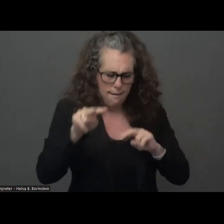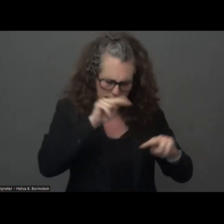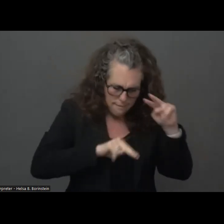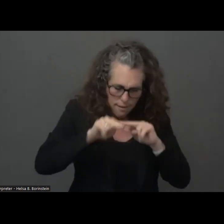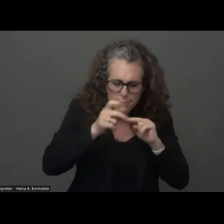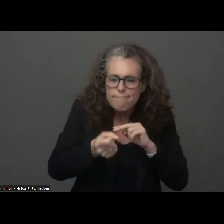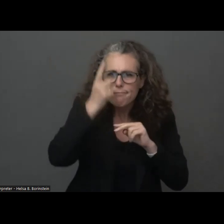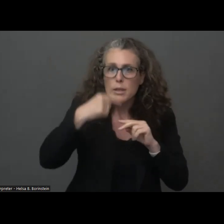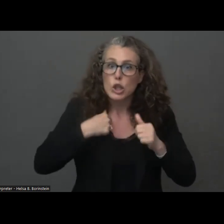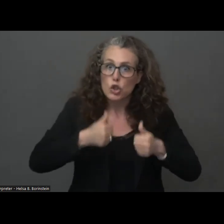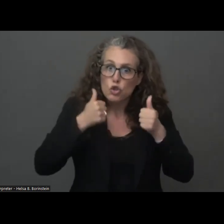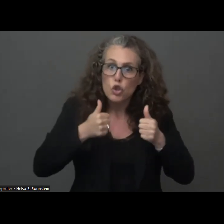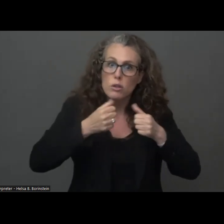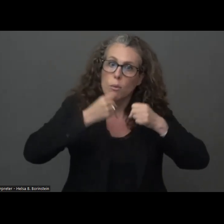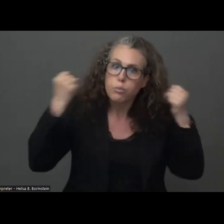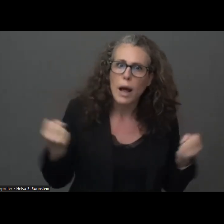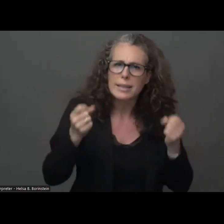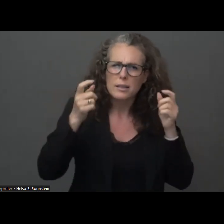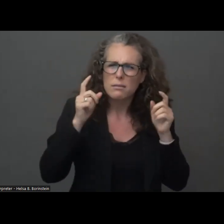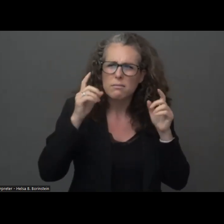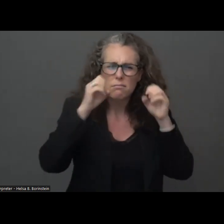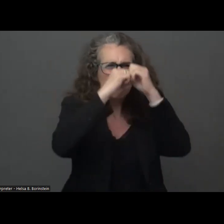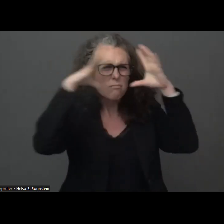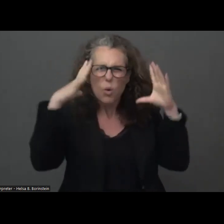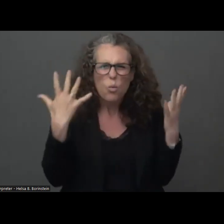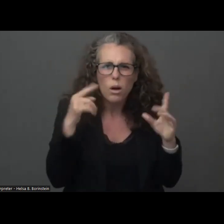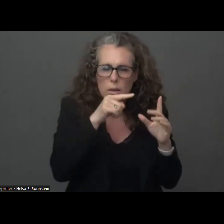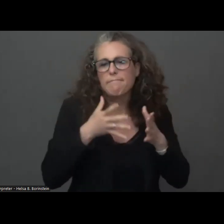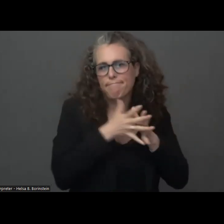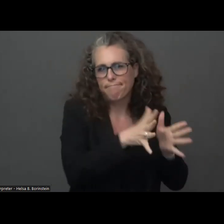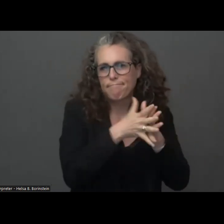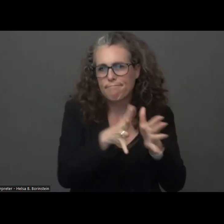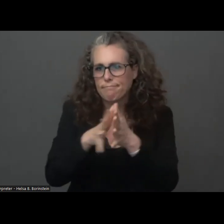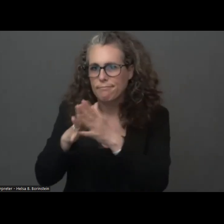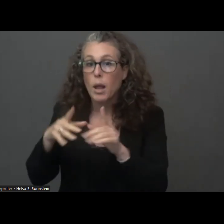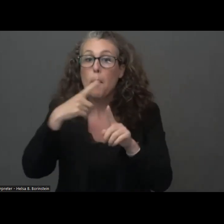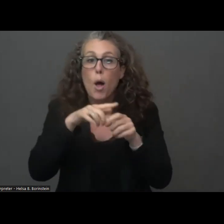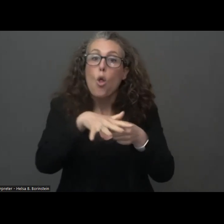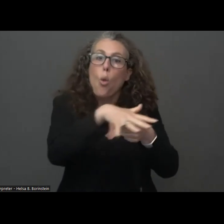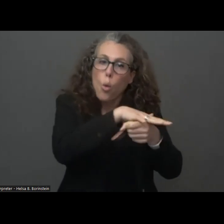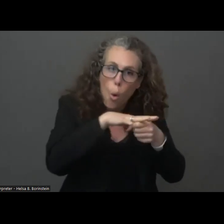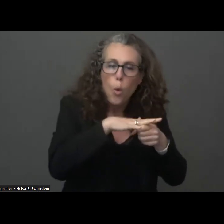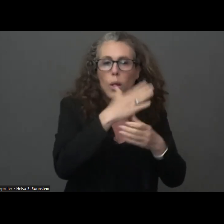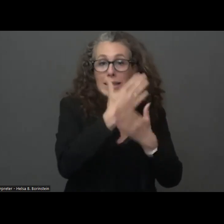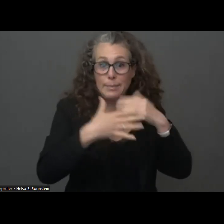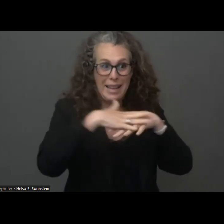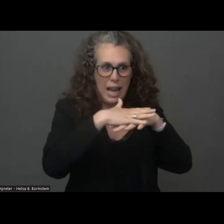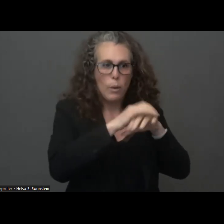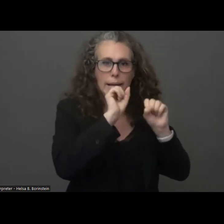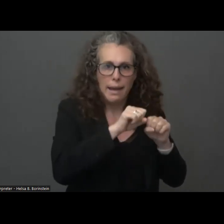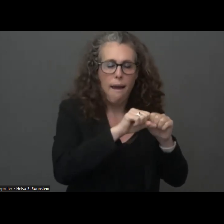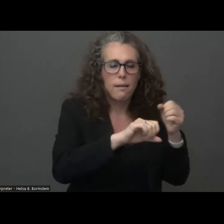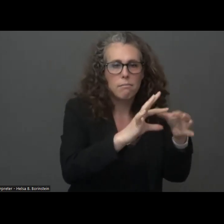course, to encourage them to join and support and benefit from their local national business disability networks. We're looking